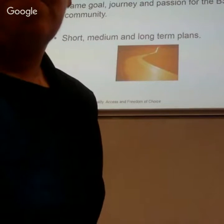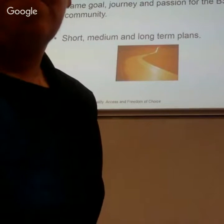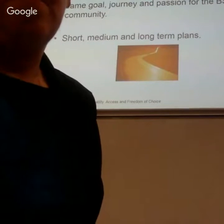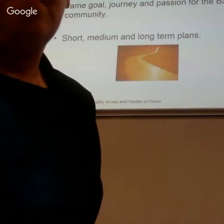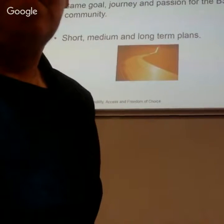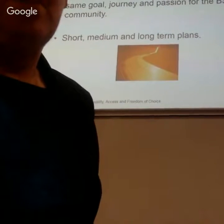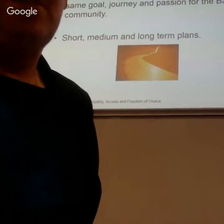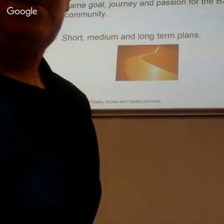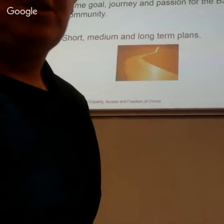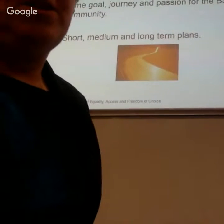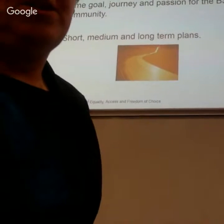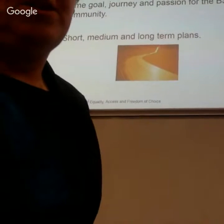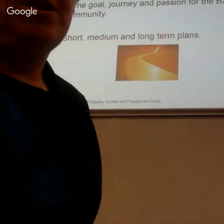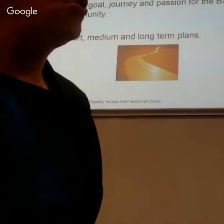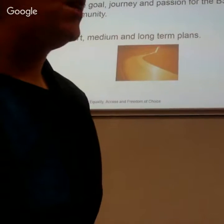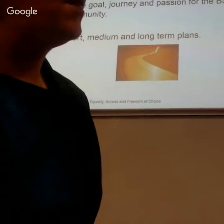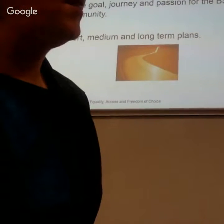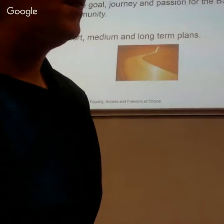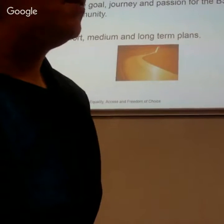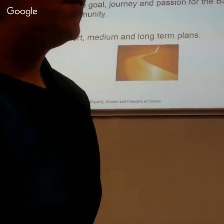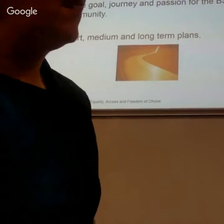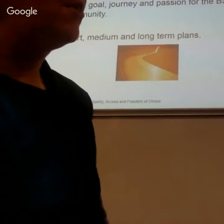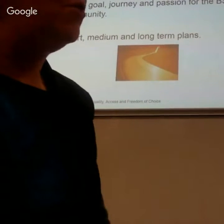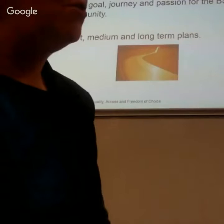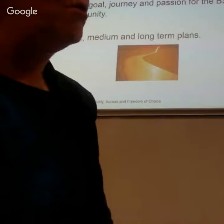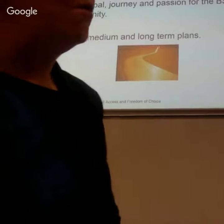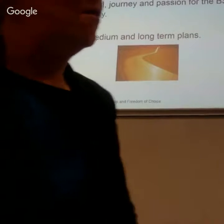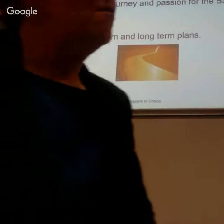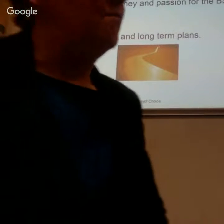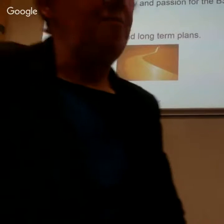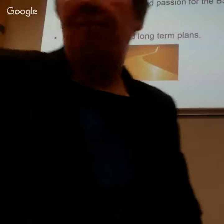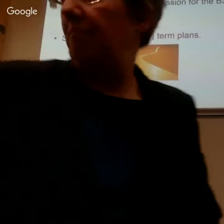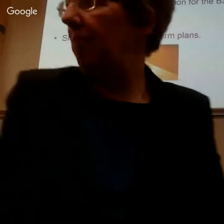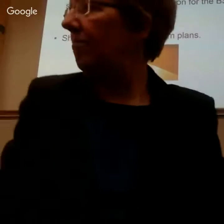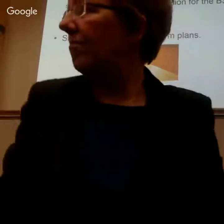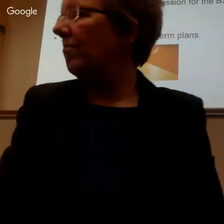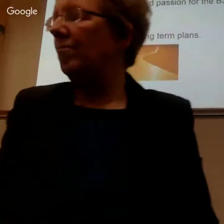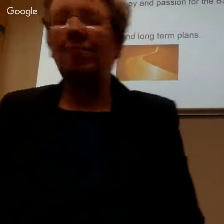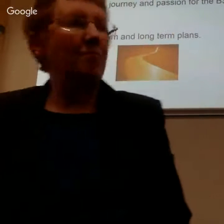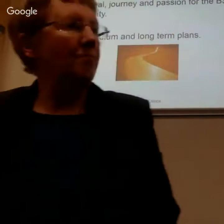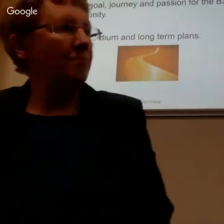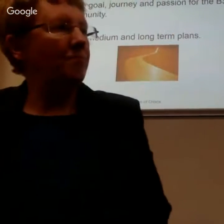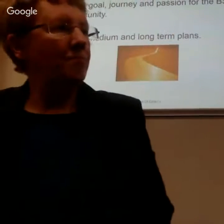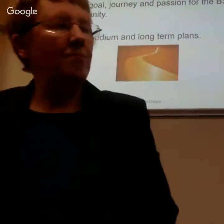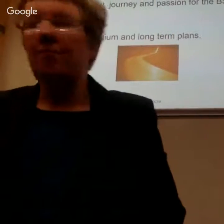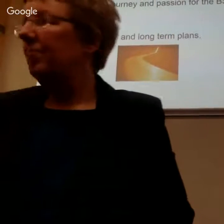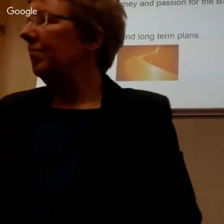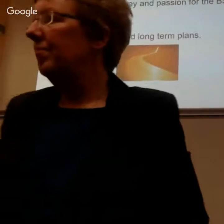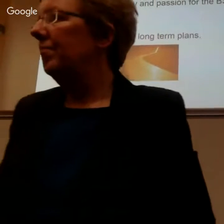think. It still says it's broadcasting though, so that's good. It's just